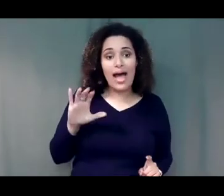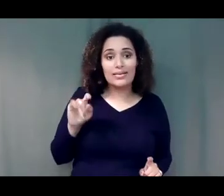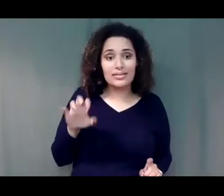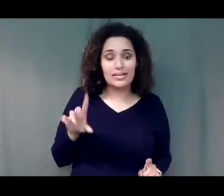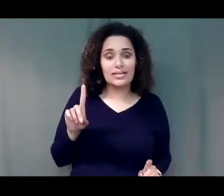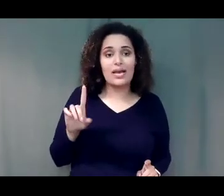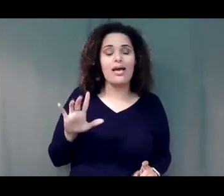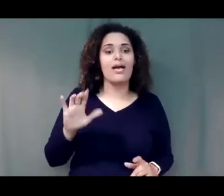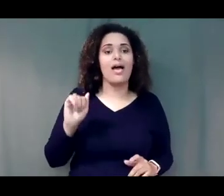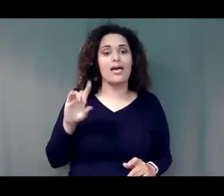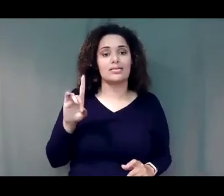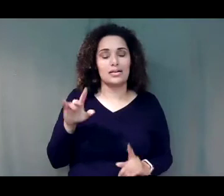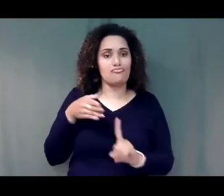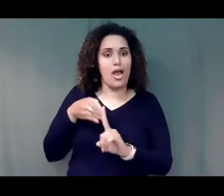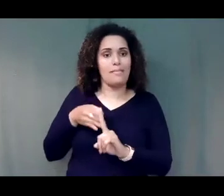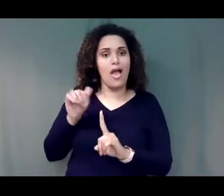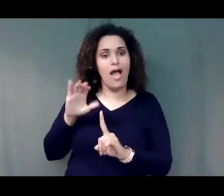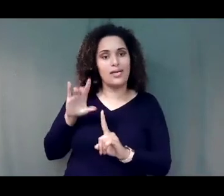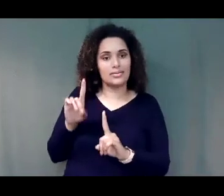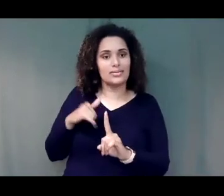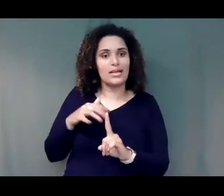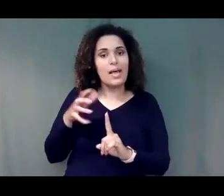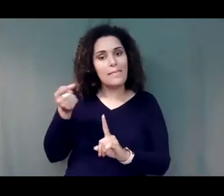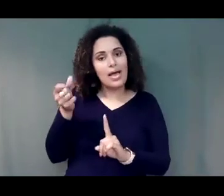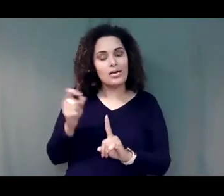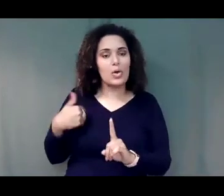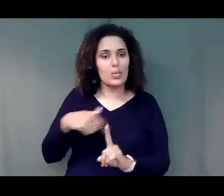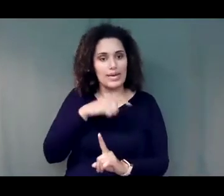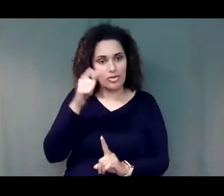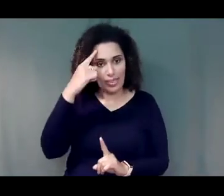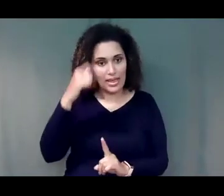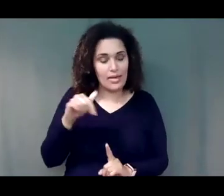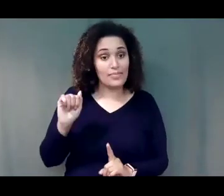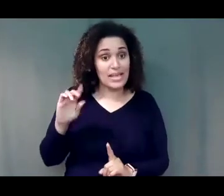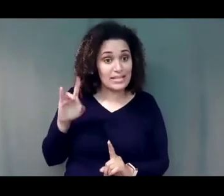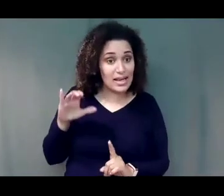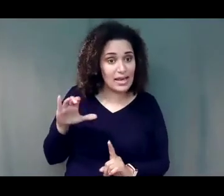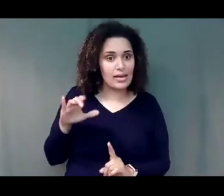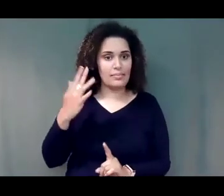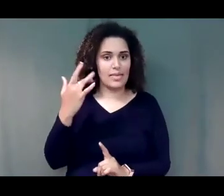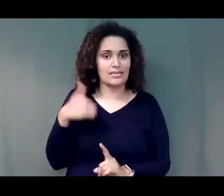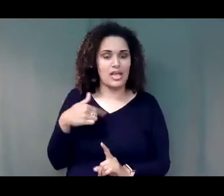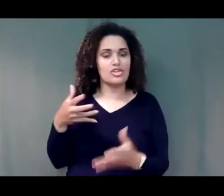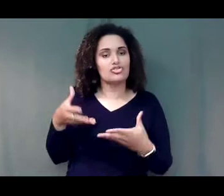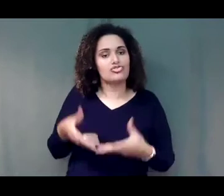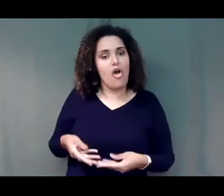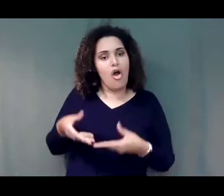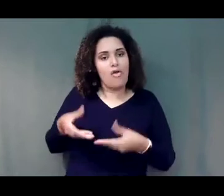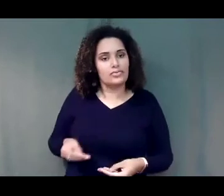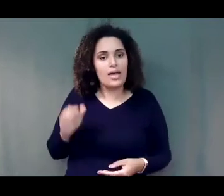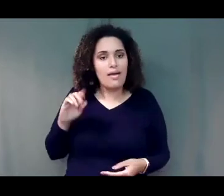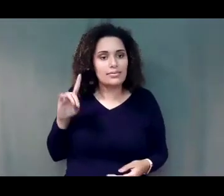milk. So you don't think of milk, or I don't think of milk as being particularly acidic. It's because it's a very kind of soft